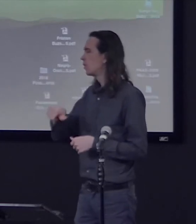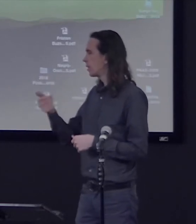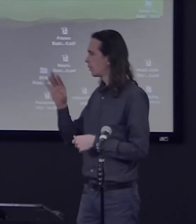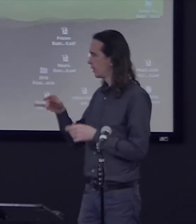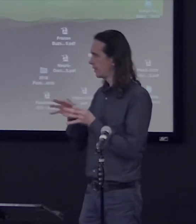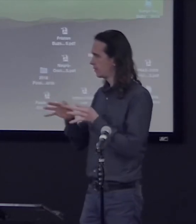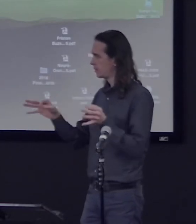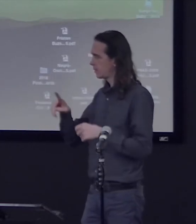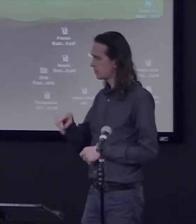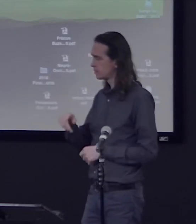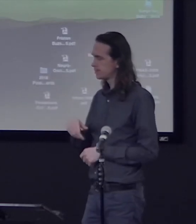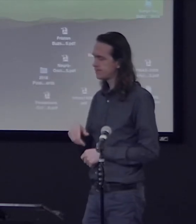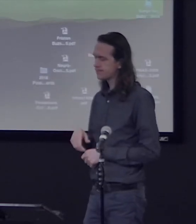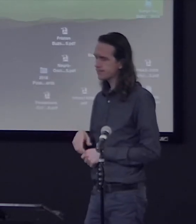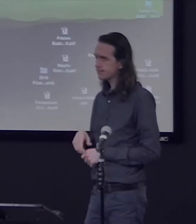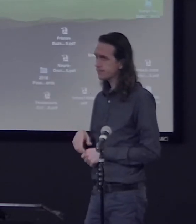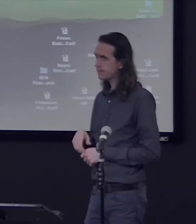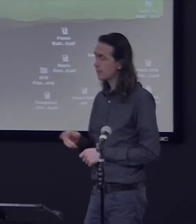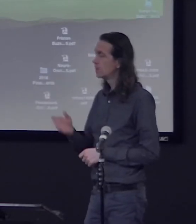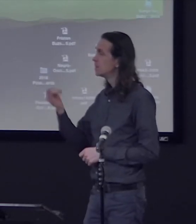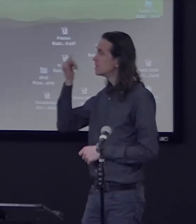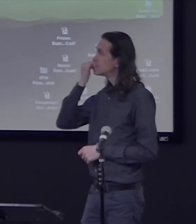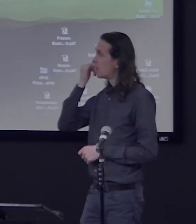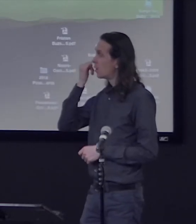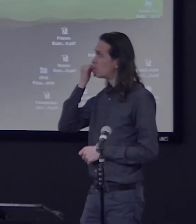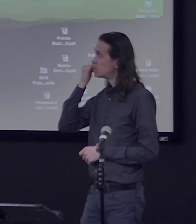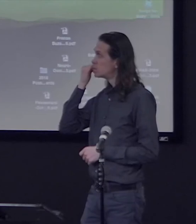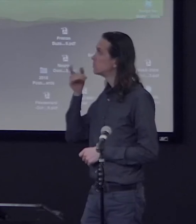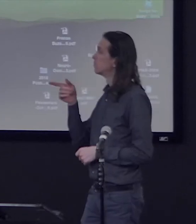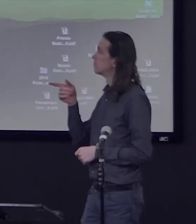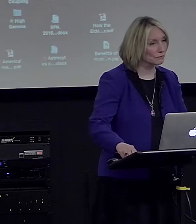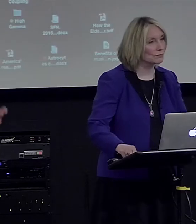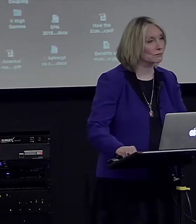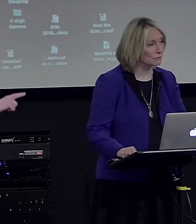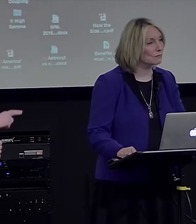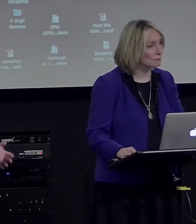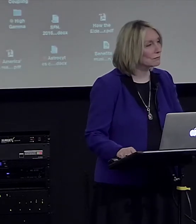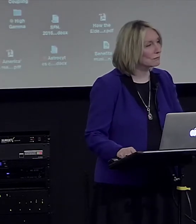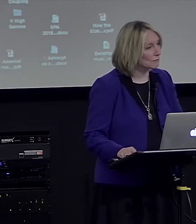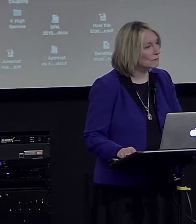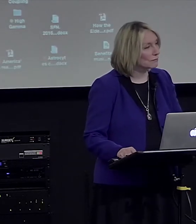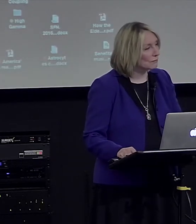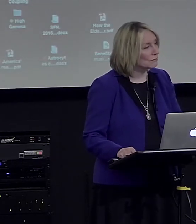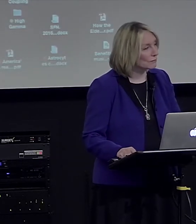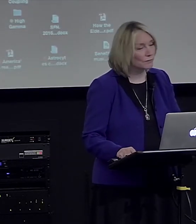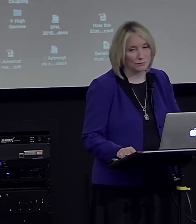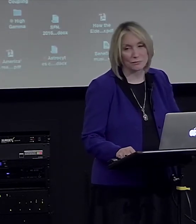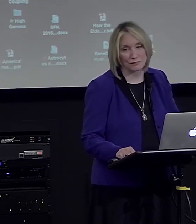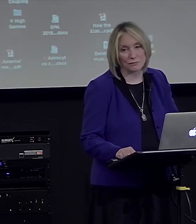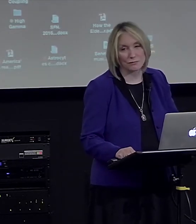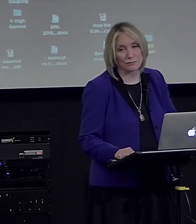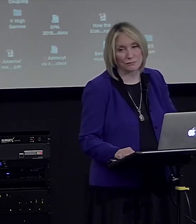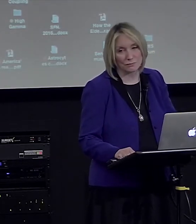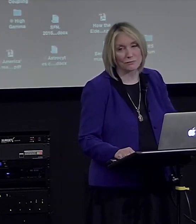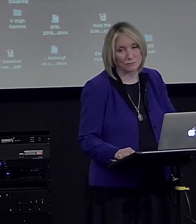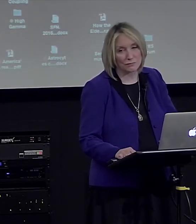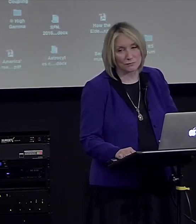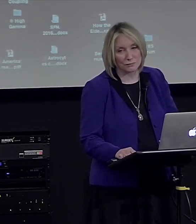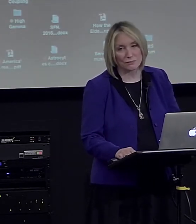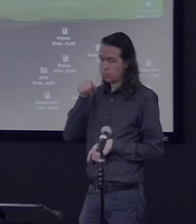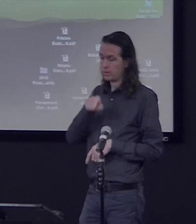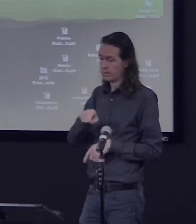readily applied to other modalities um another way i could phrase so suppose um